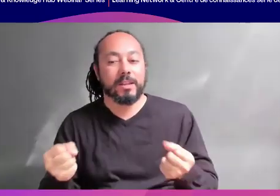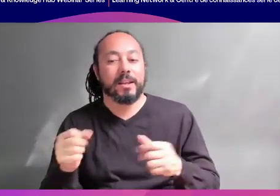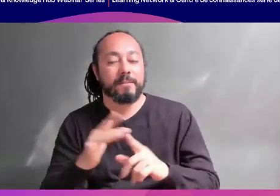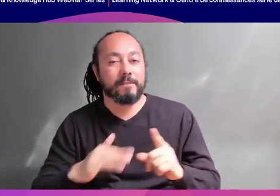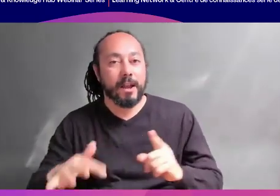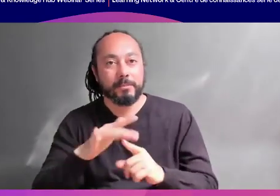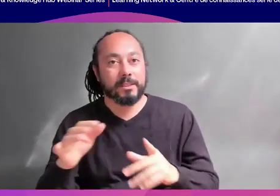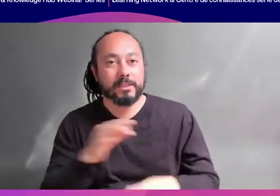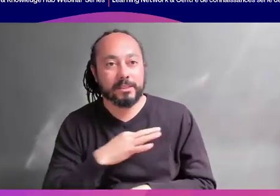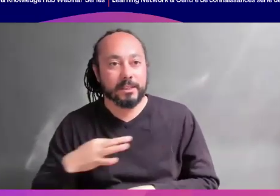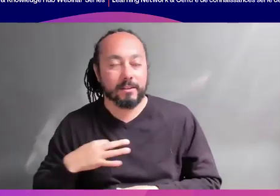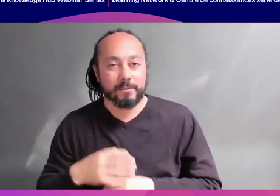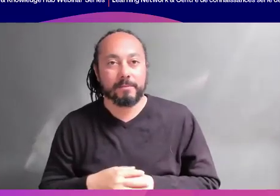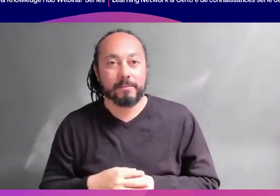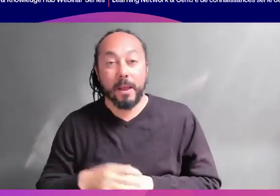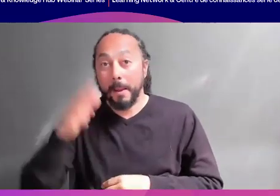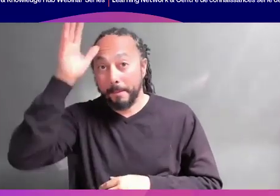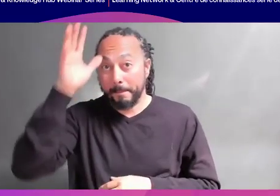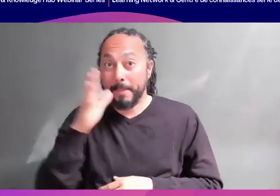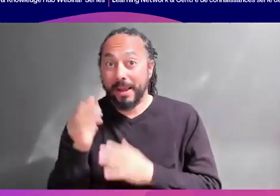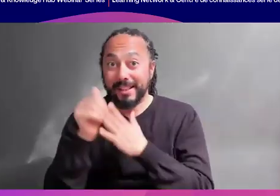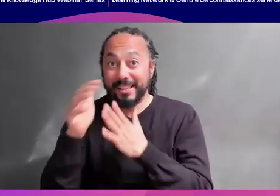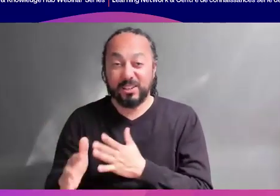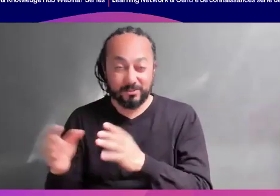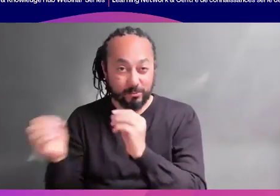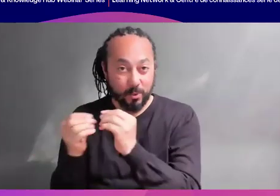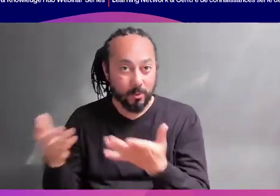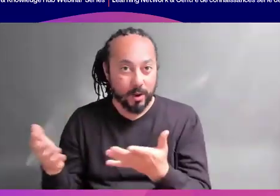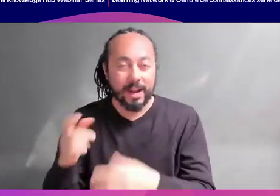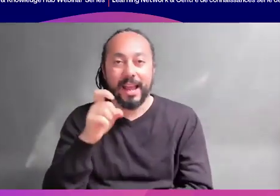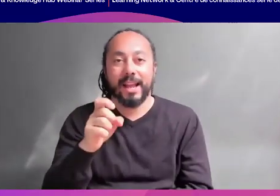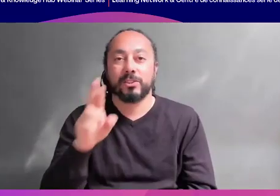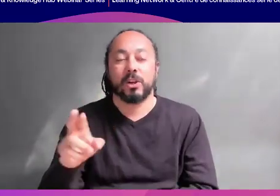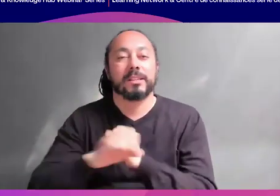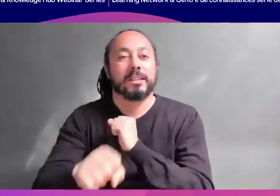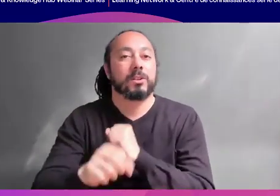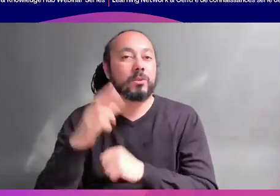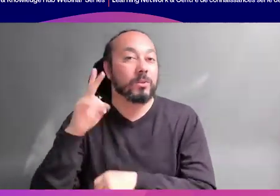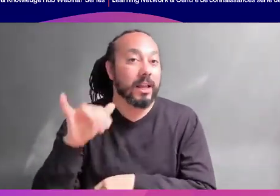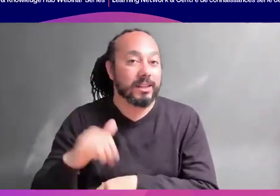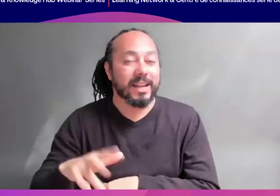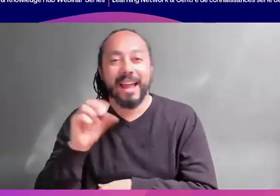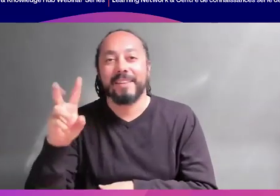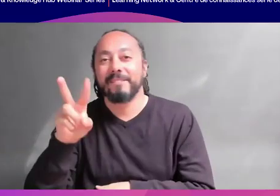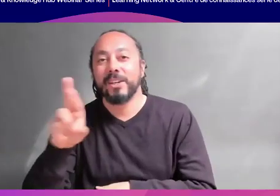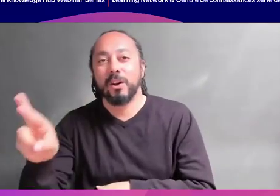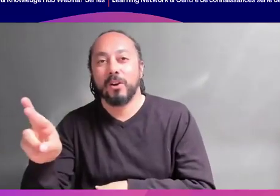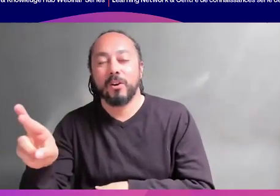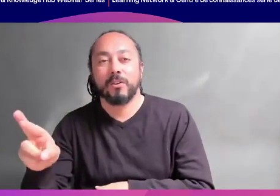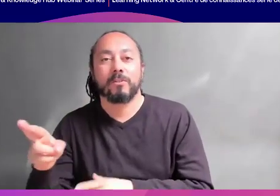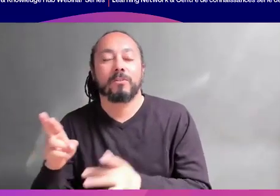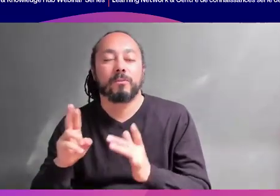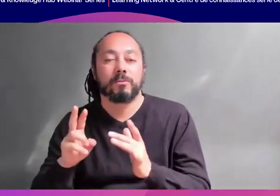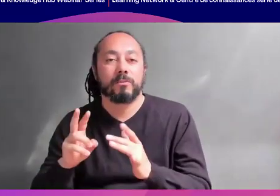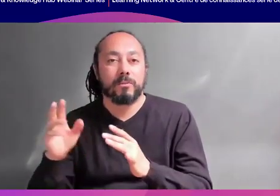parent leaders, we're also exploring how XR, extended reality, and virtual reality, VR, may enhance their training.